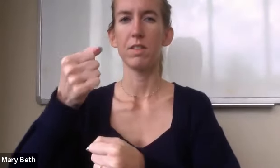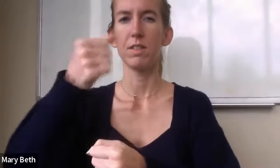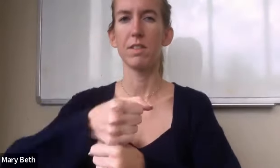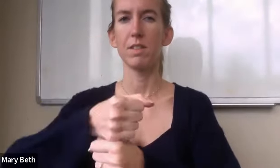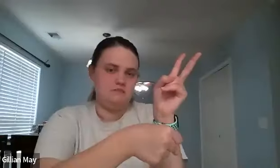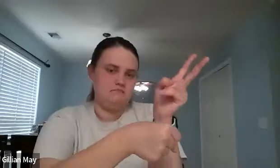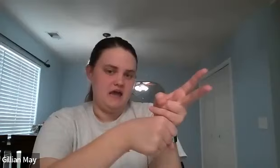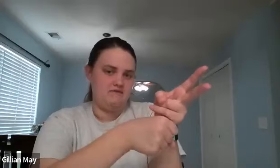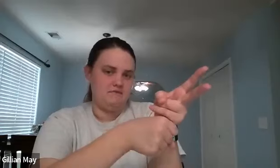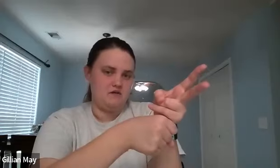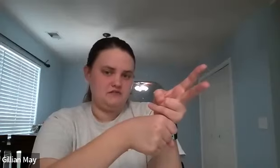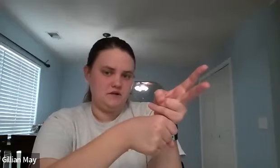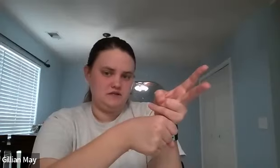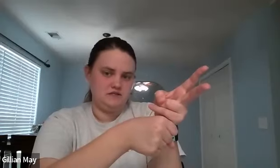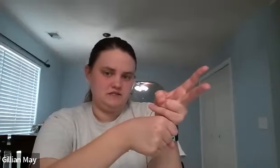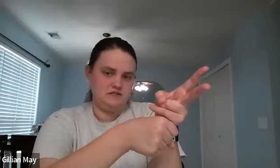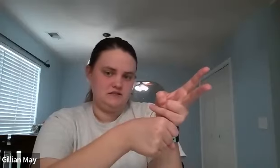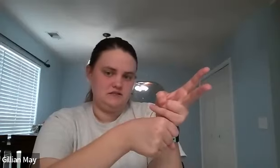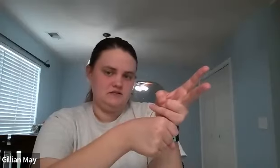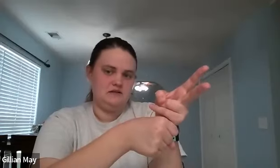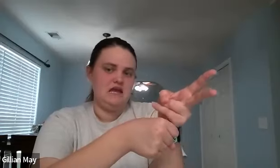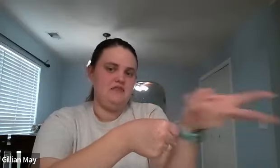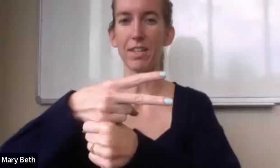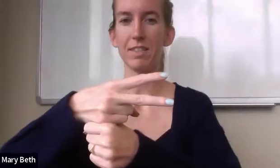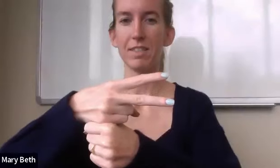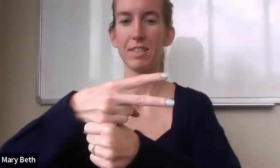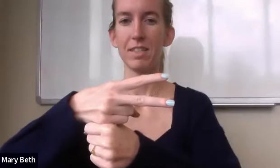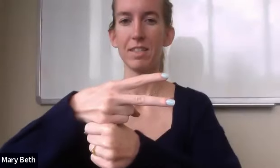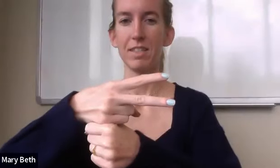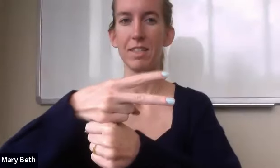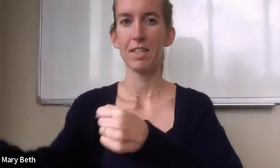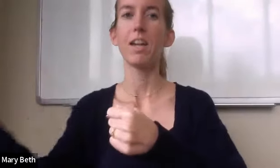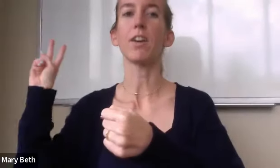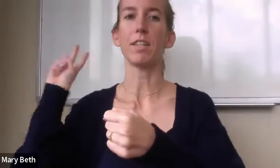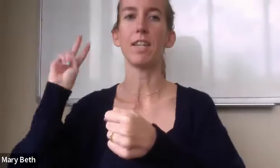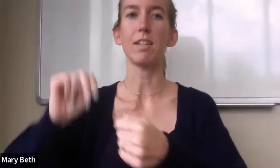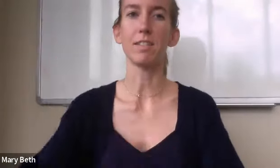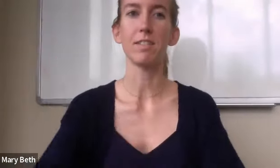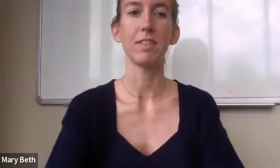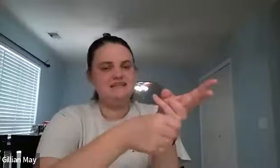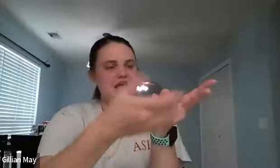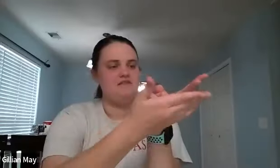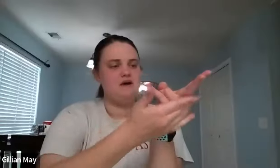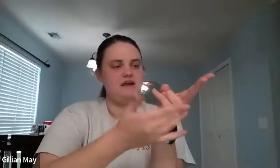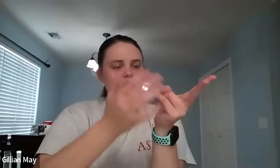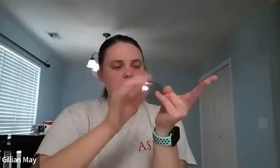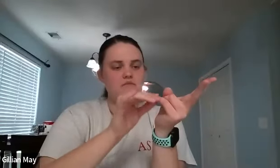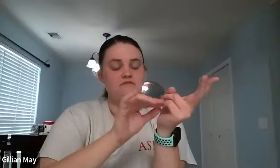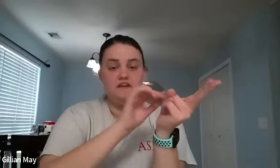So you would have it bounce first, and then you Okay. go backwards. Okay, thank you. And I tend to have my fingers,